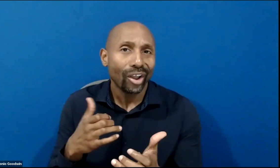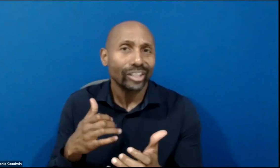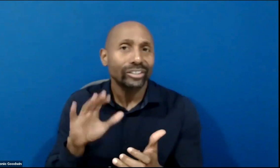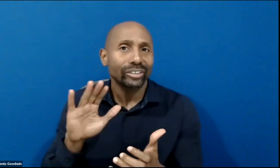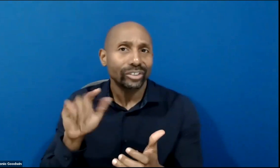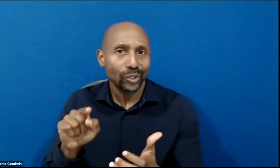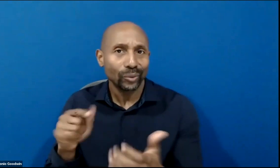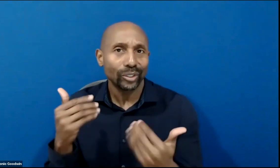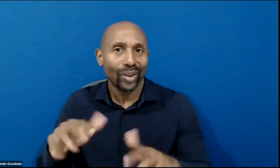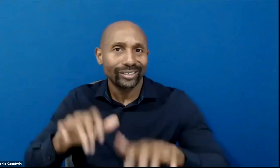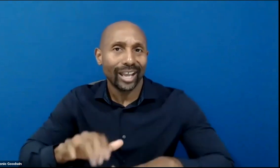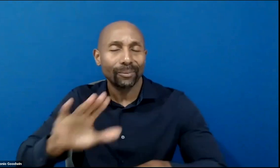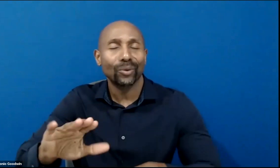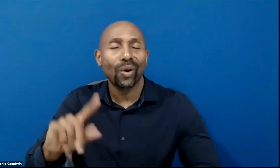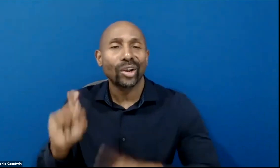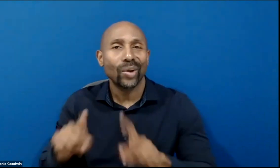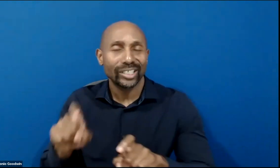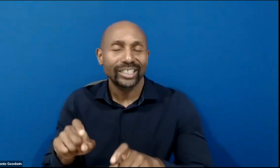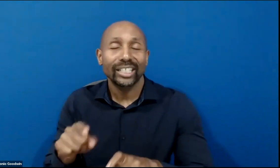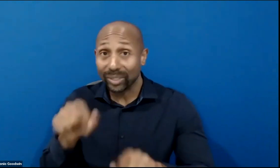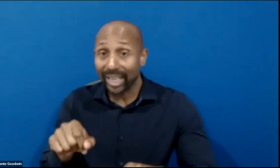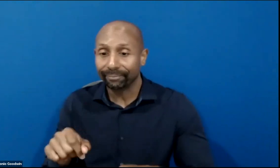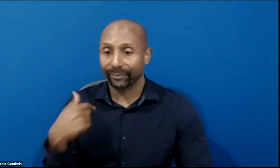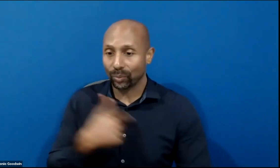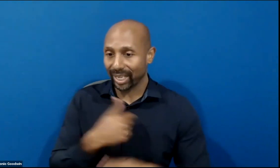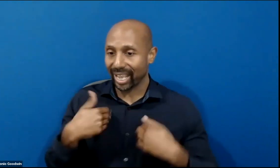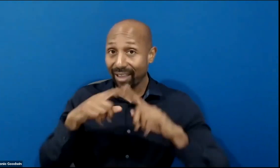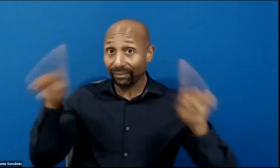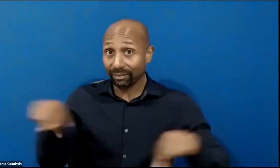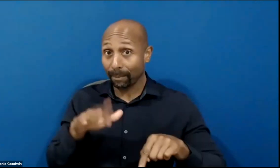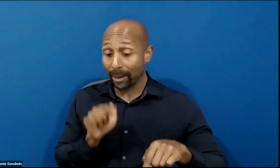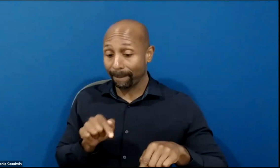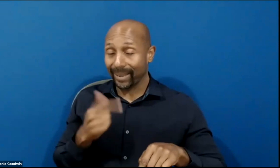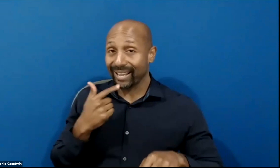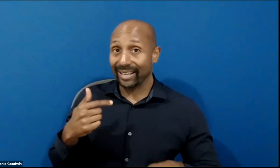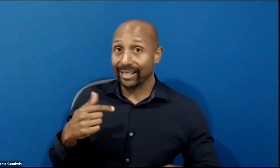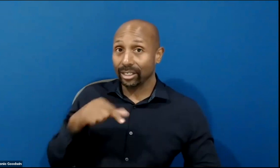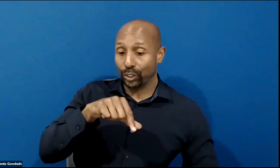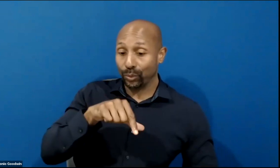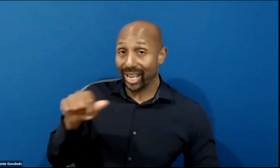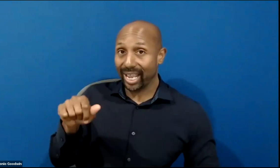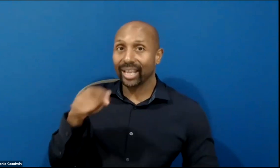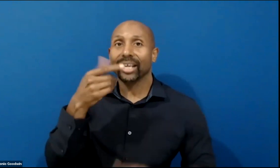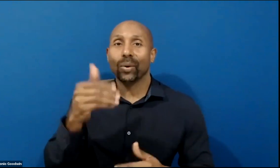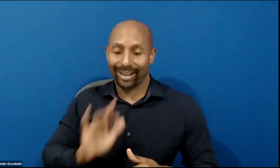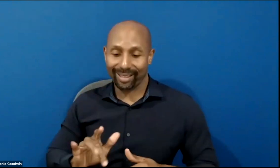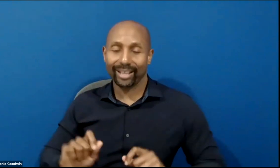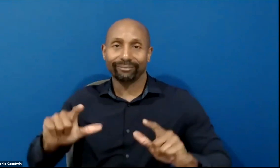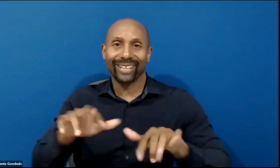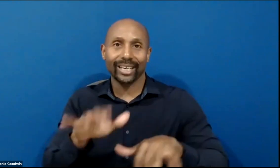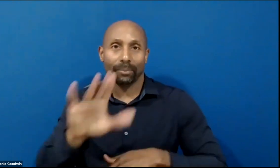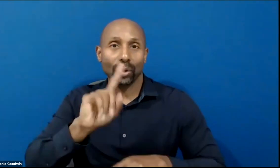option at the bottom of the screen that you can enter your questions, and we will be going to your questions next. So get those